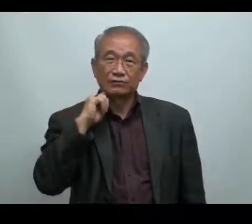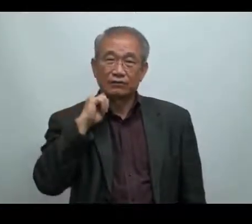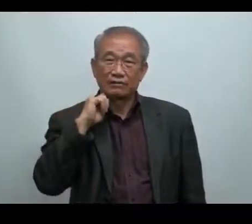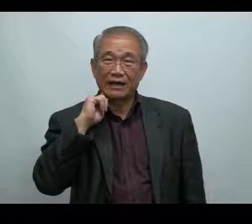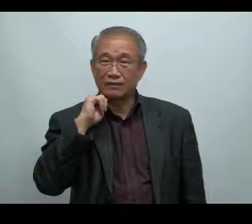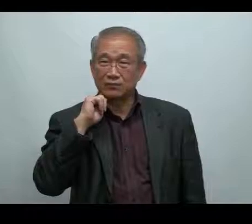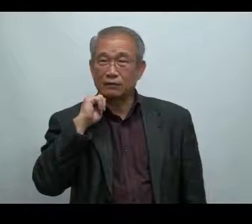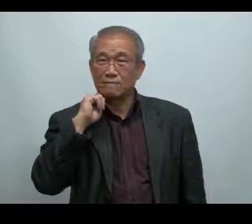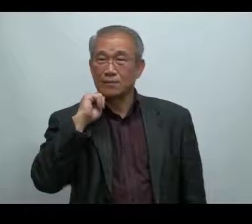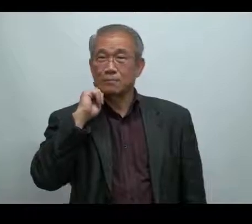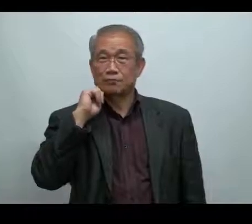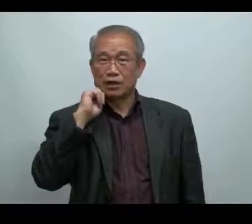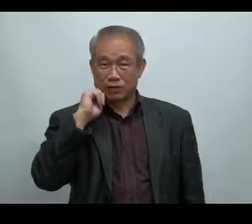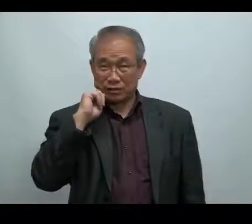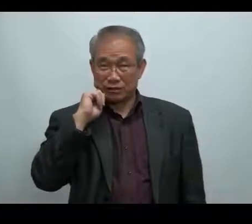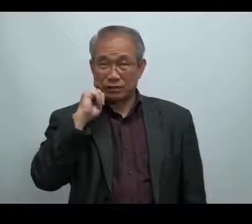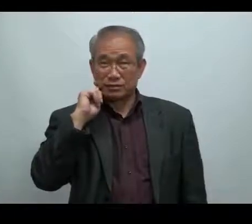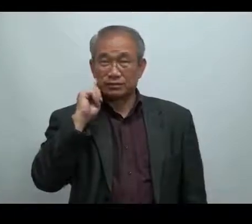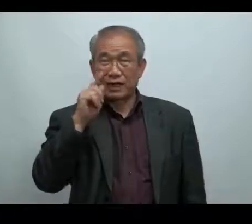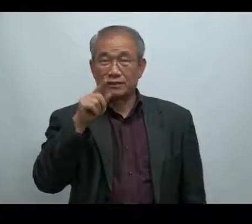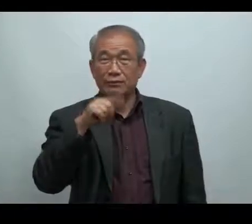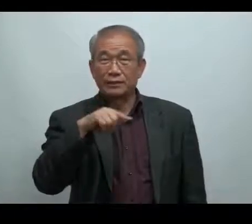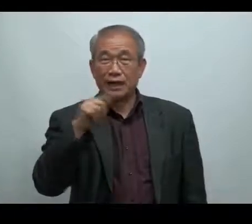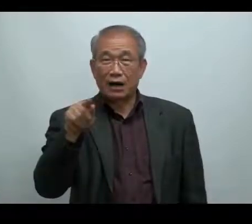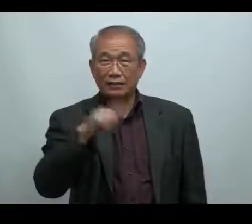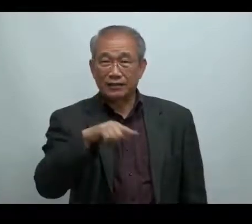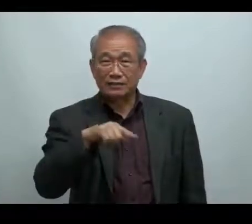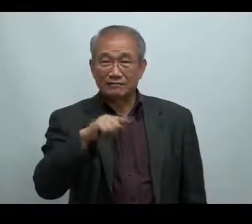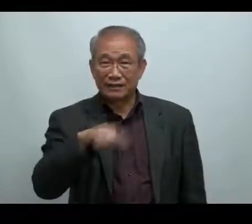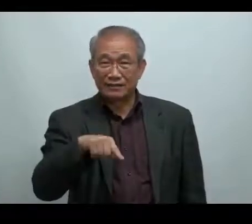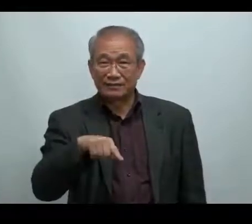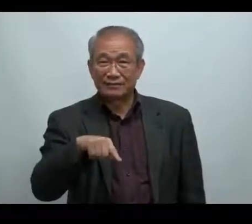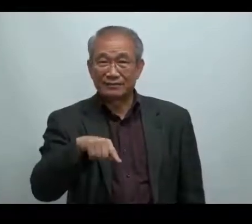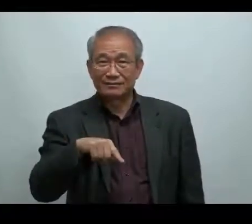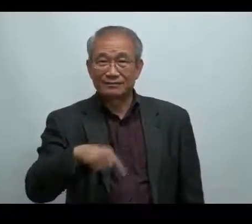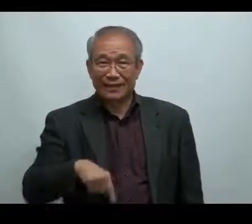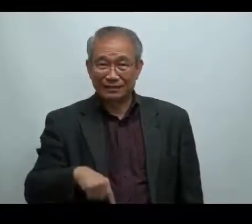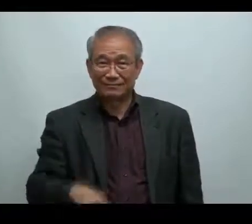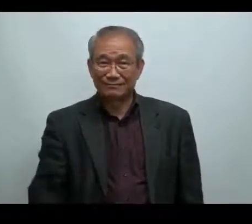folds from extra pressure. So that will be our next video. Thank you.